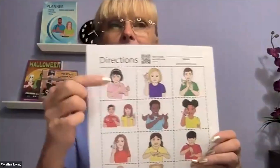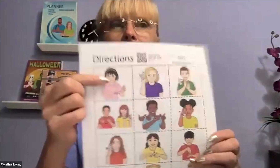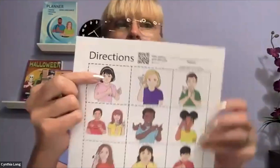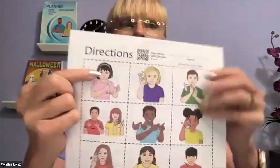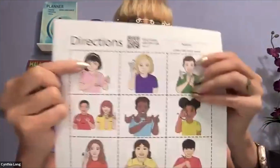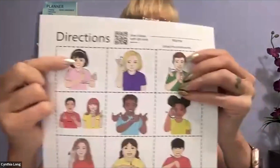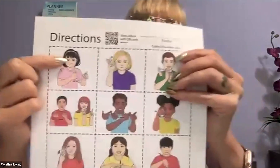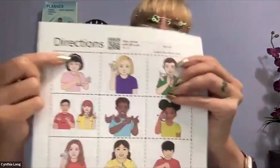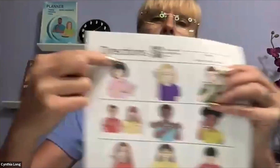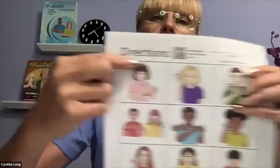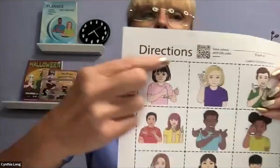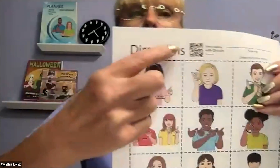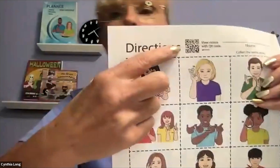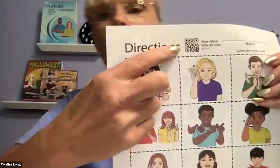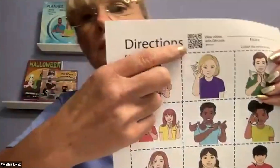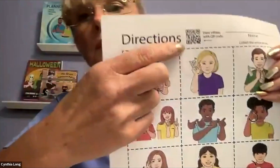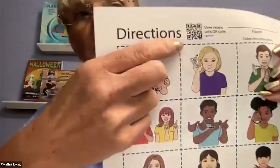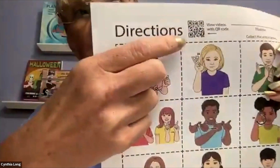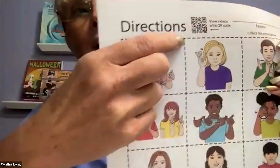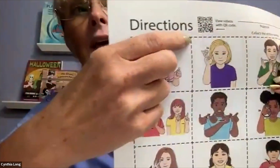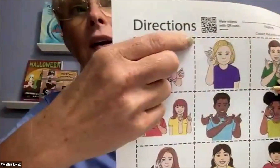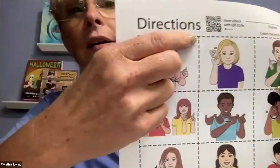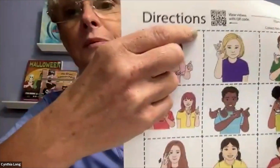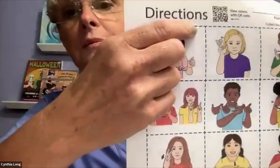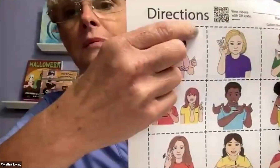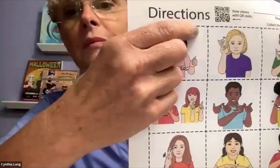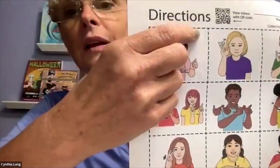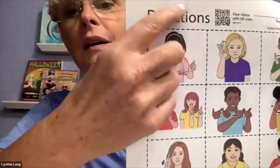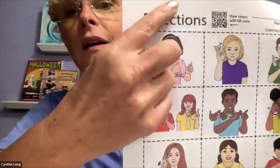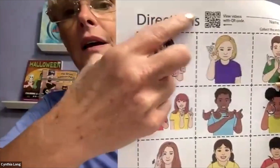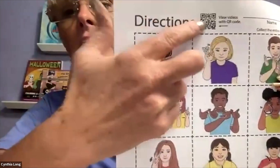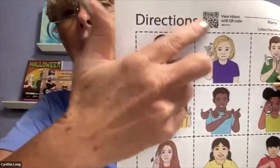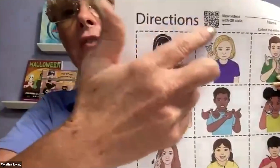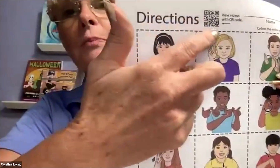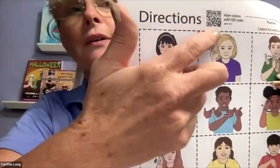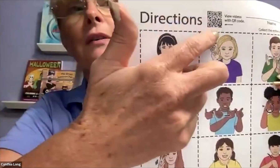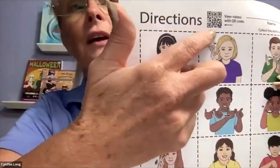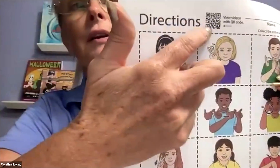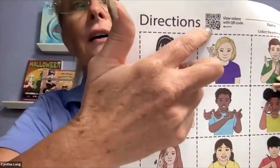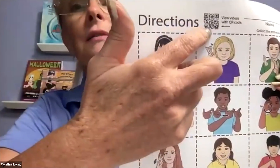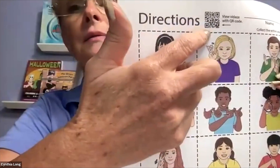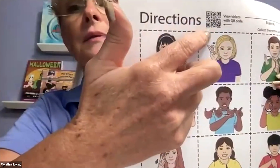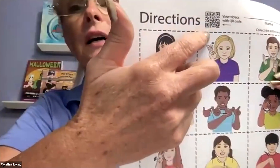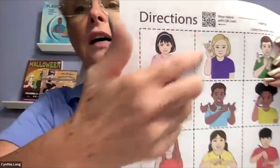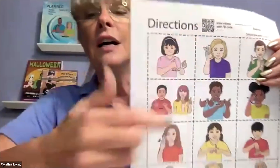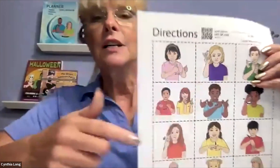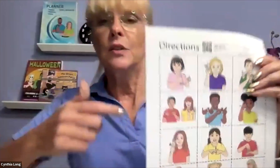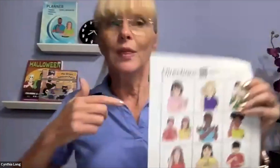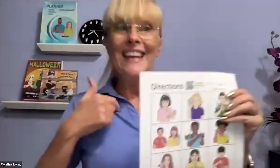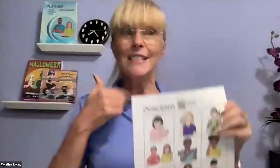It has a QR code right here. Let me point to it. There we go. So these